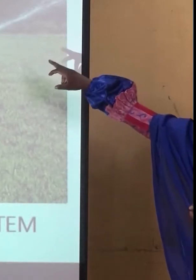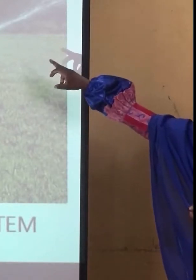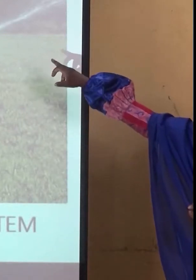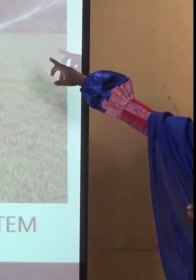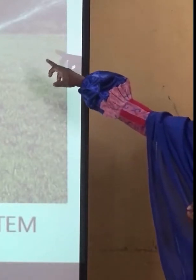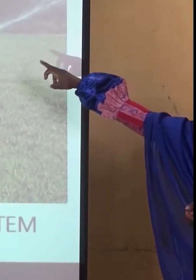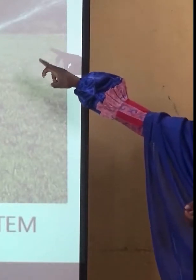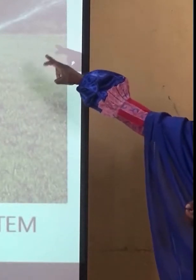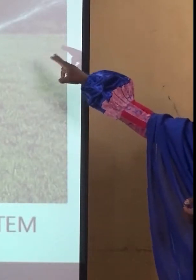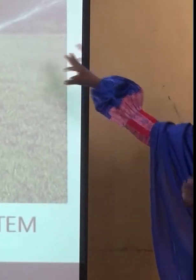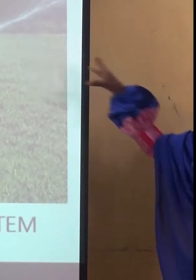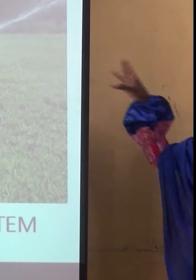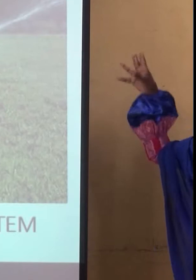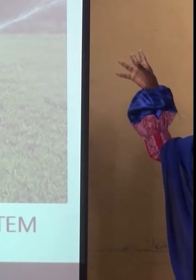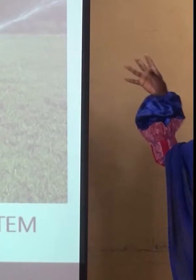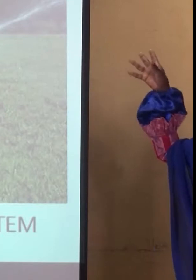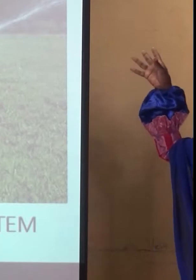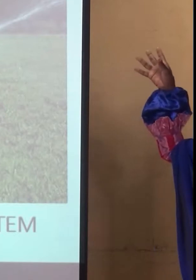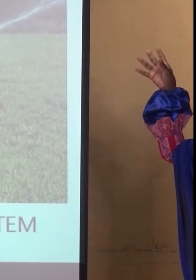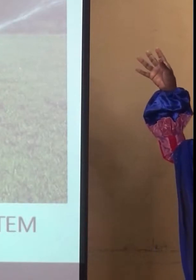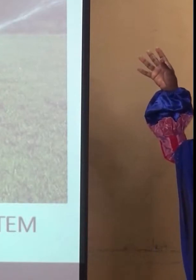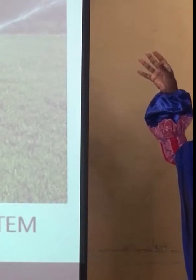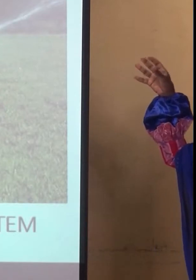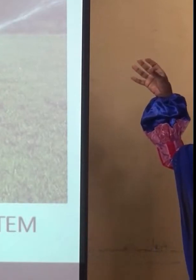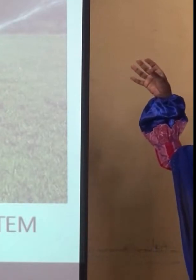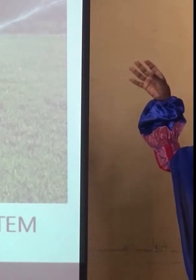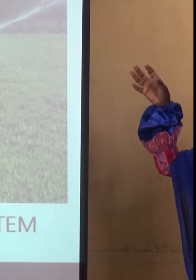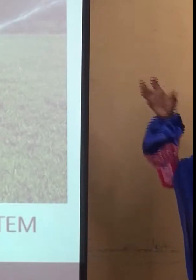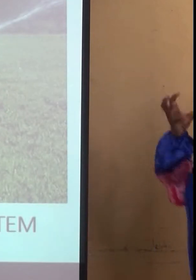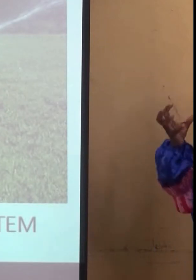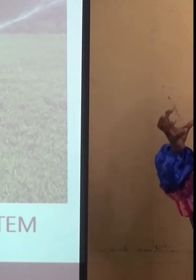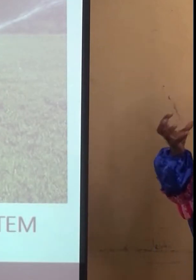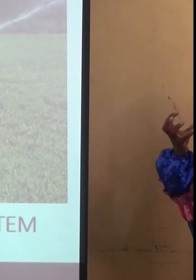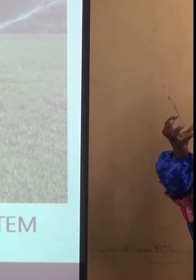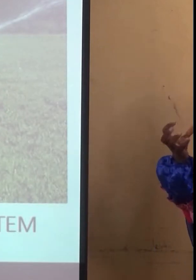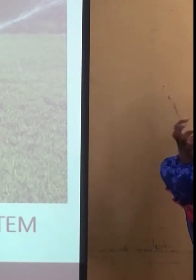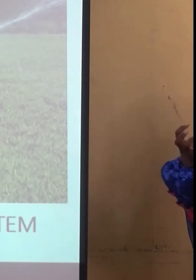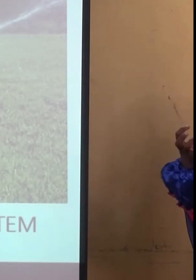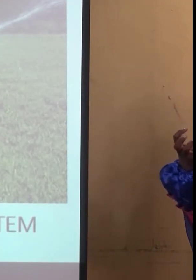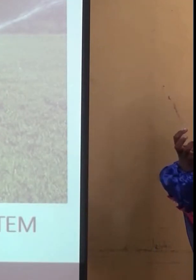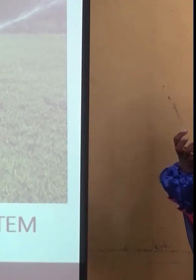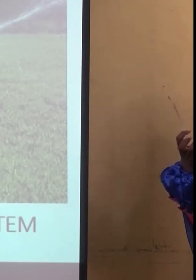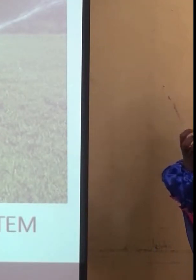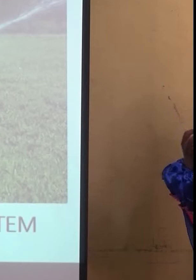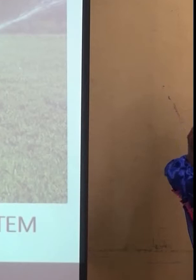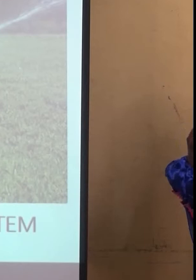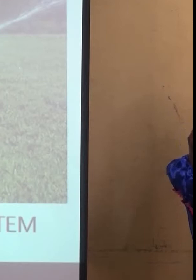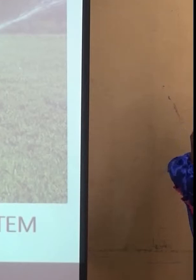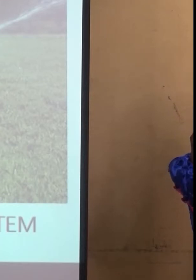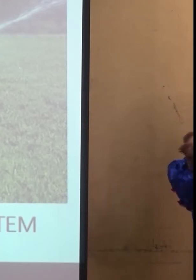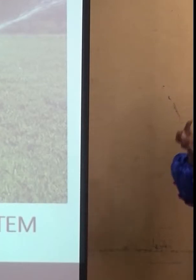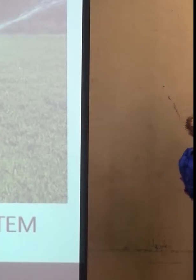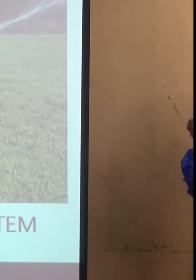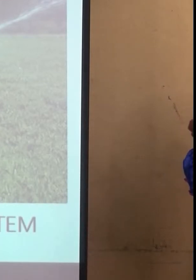you can see, the nozzles is there where the water is coming out, but with the help of what? Pressure, with the help of pumping machine. It is the